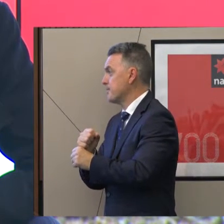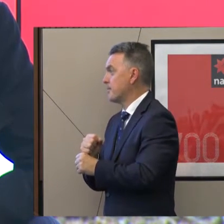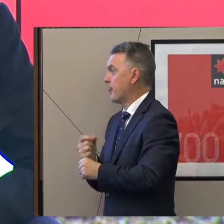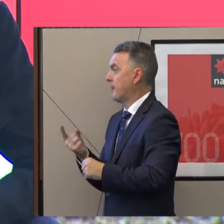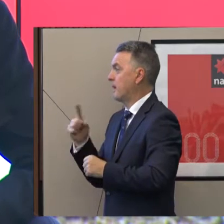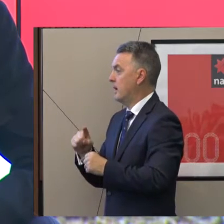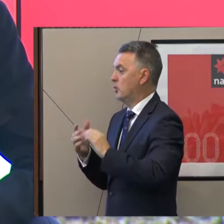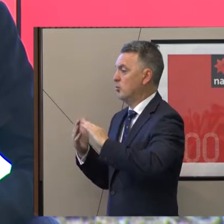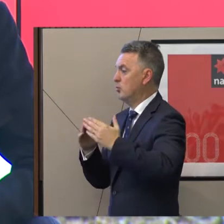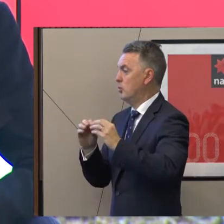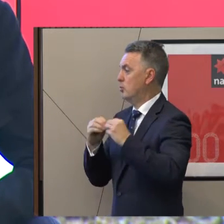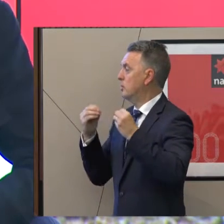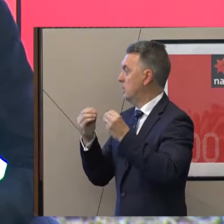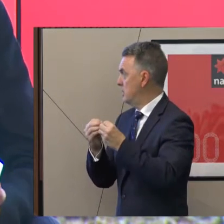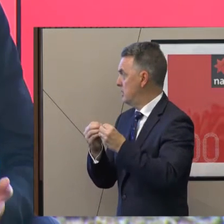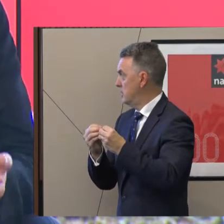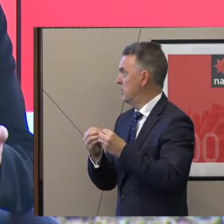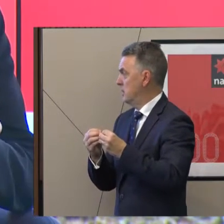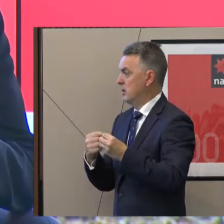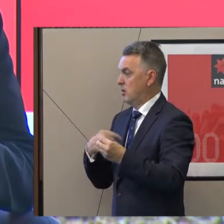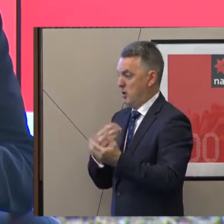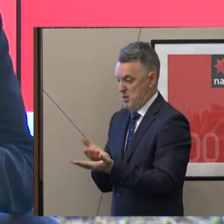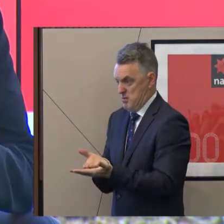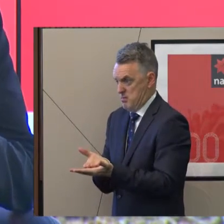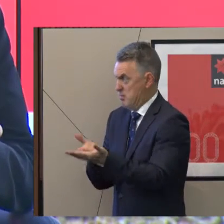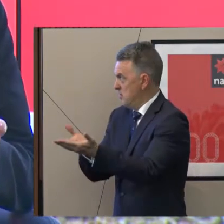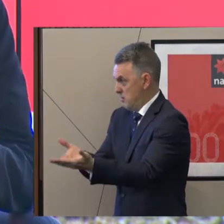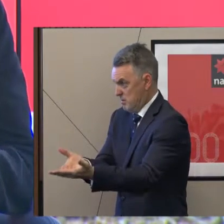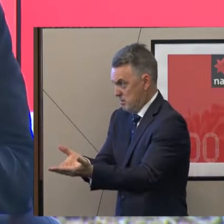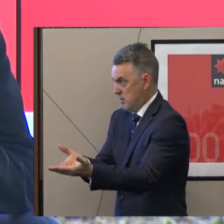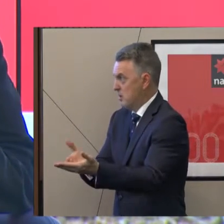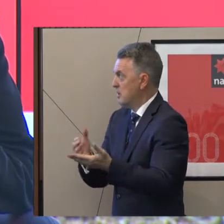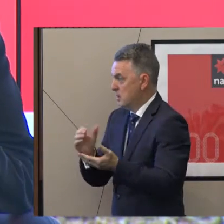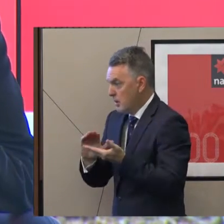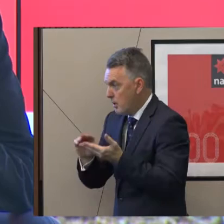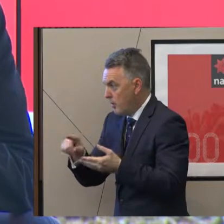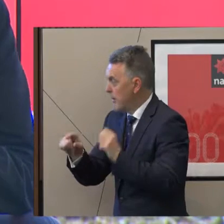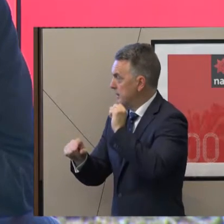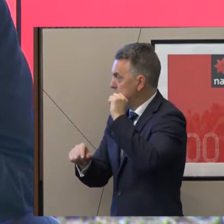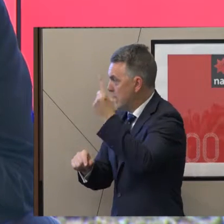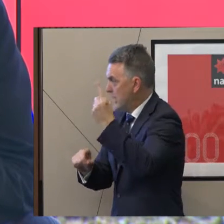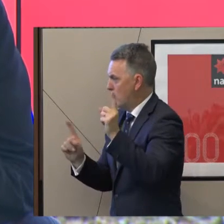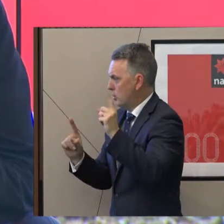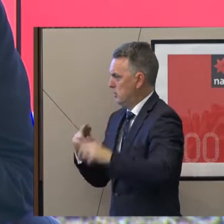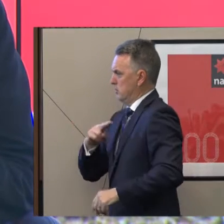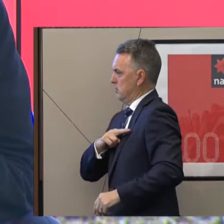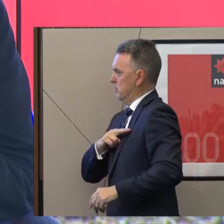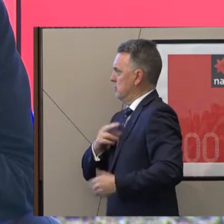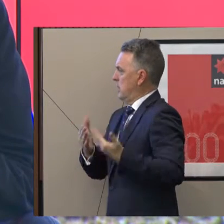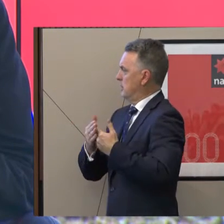and community organisations to try and make sure that there's a understanding of the obligations under the legislation we've